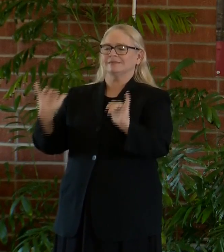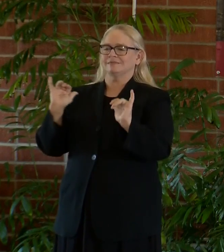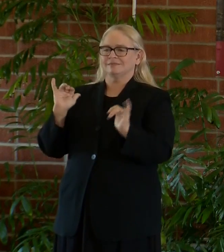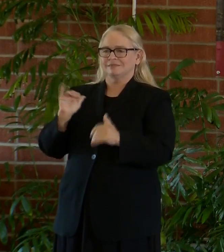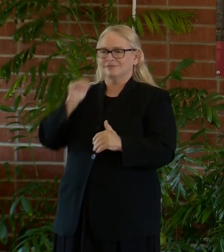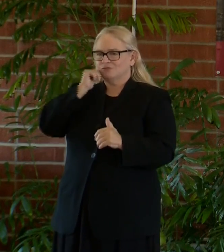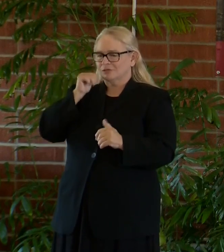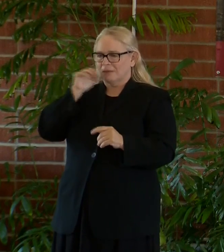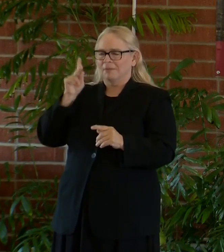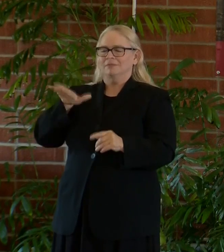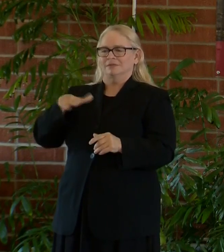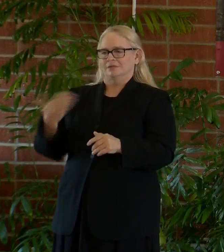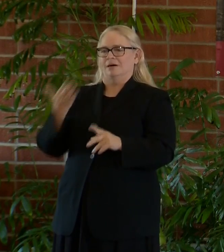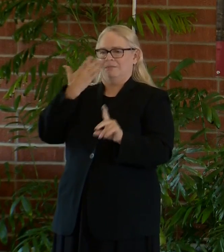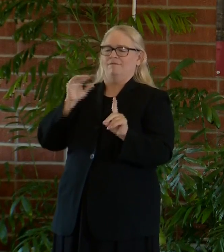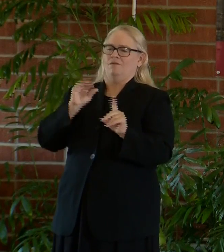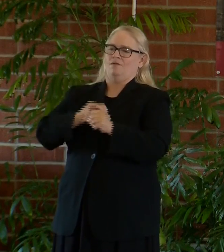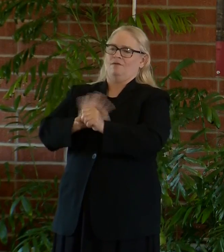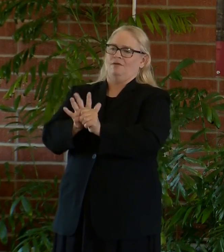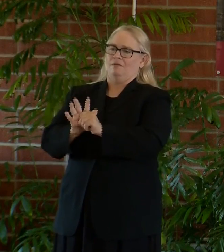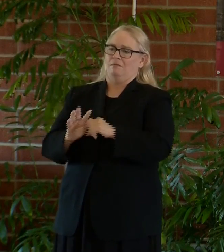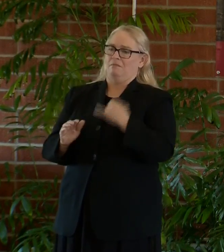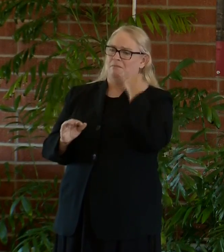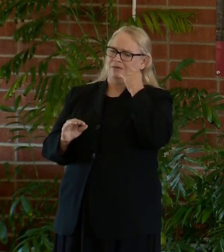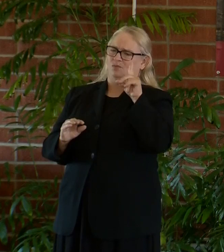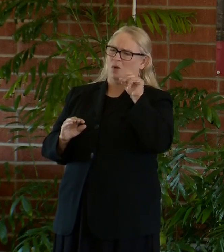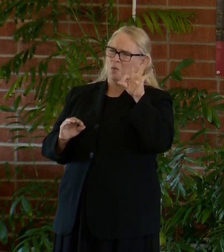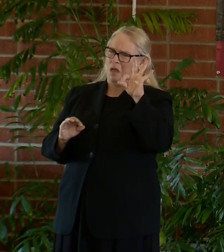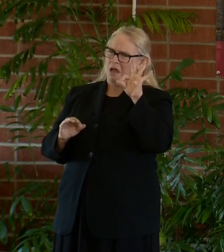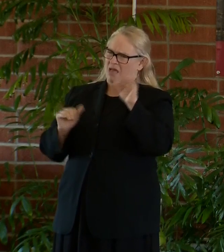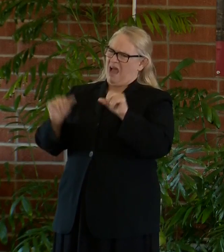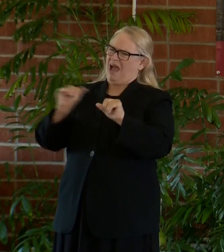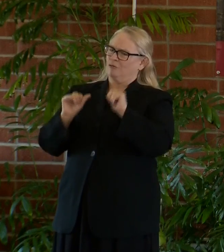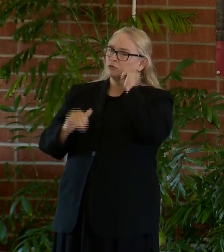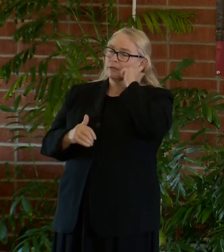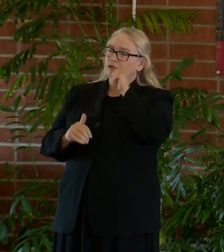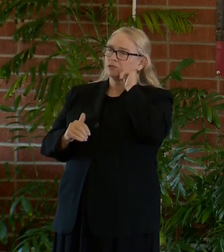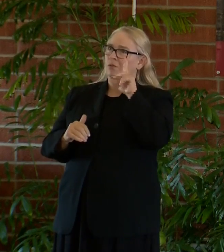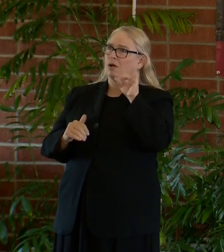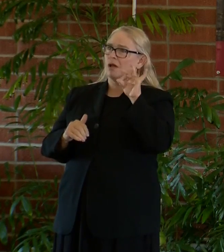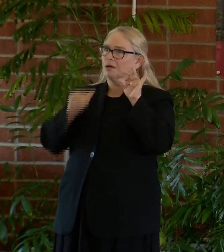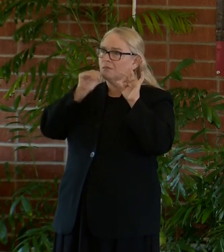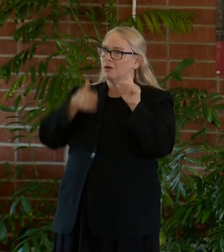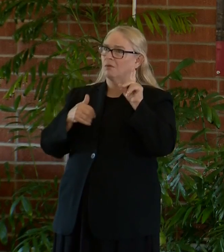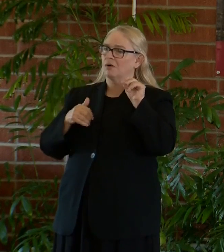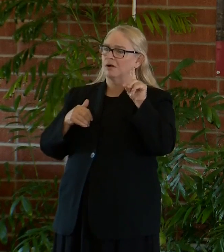weeks, 109 average lives lost on a daily basis because of